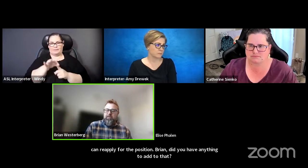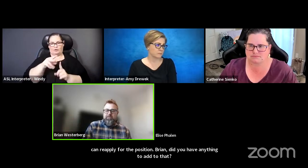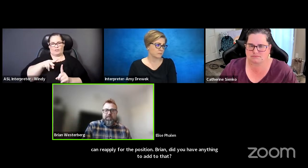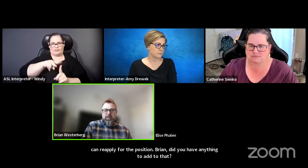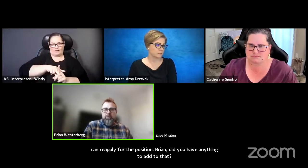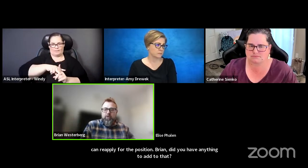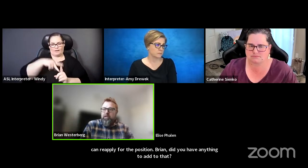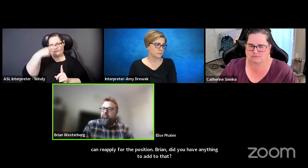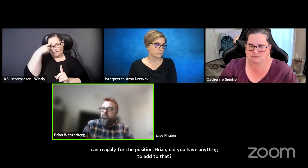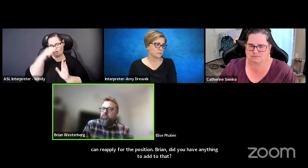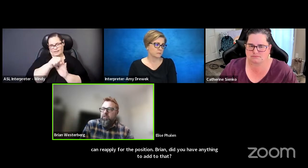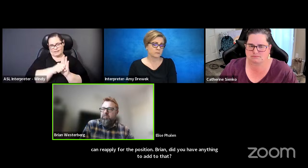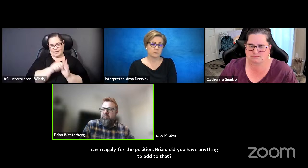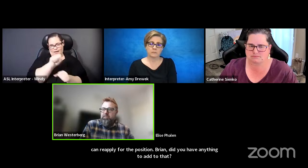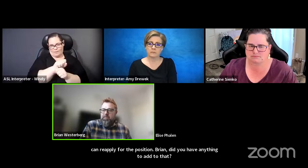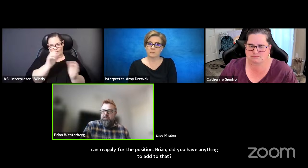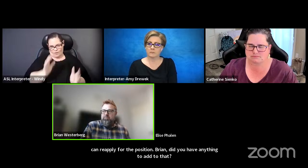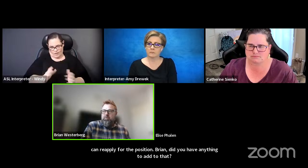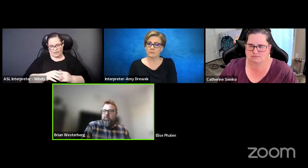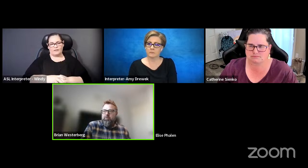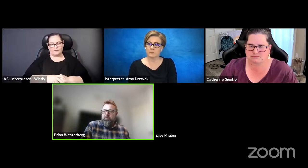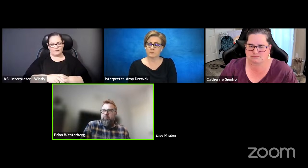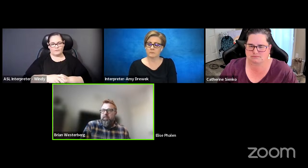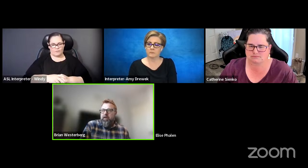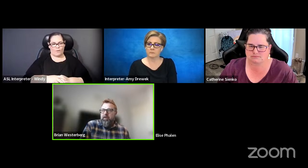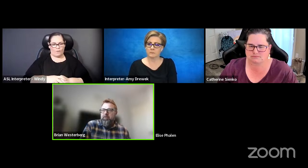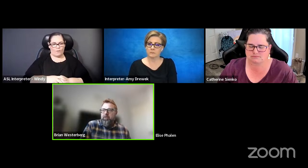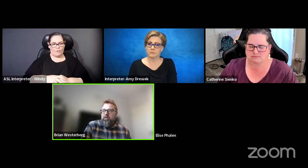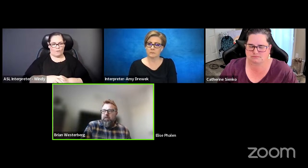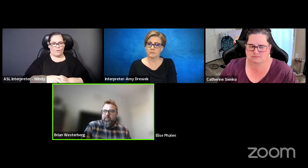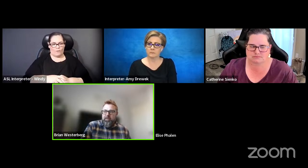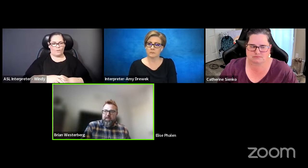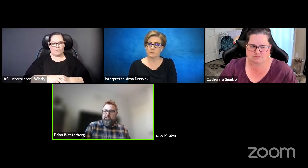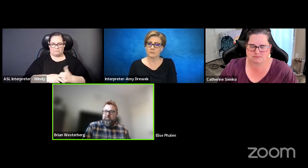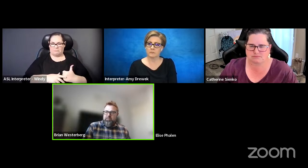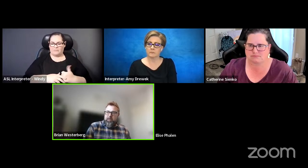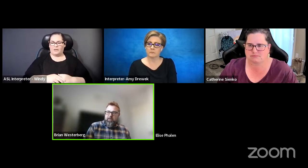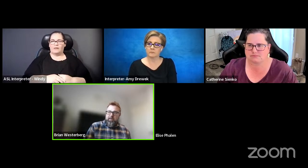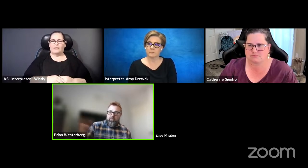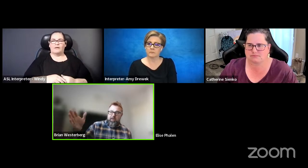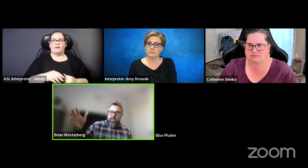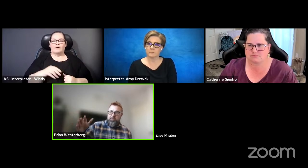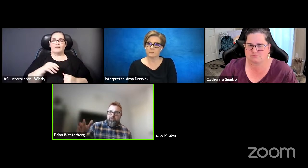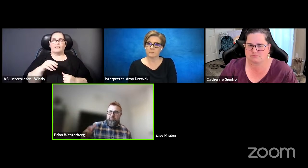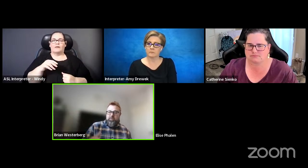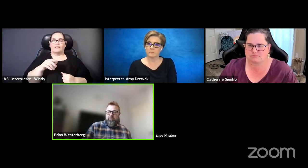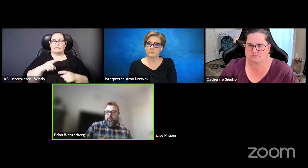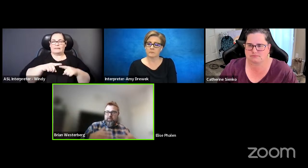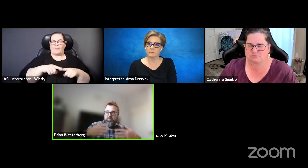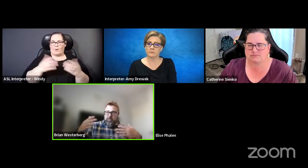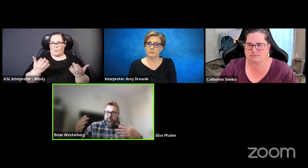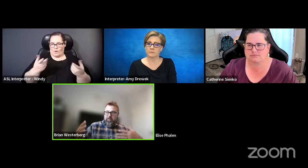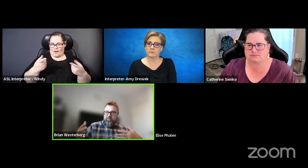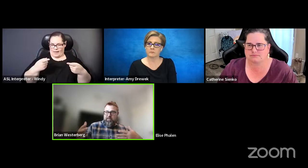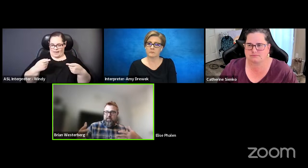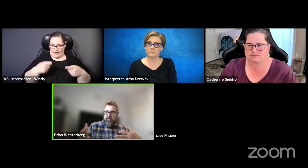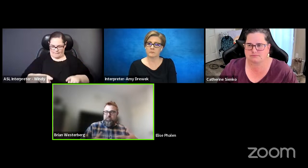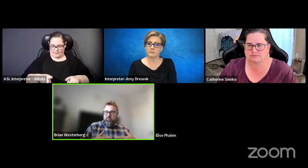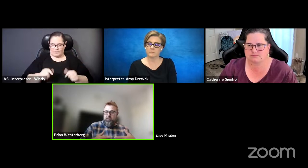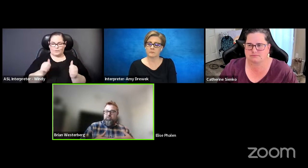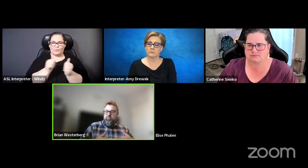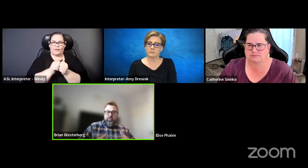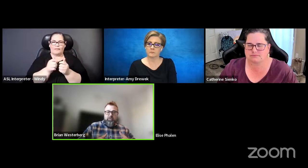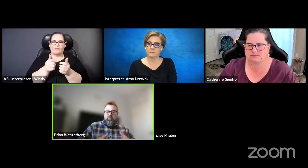for a state employee. So that's what we would recommend there. And then yes, depending on what happens with the